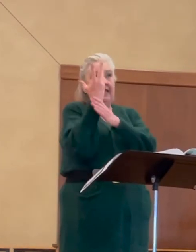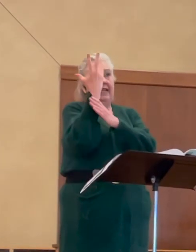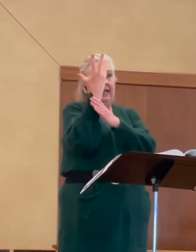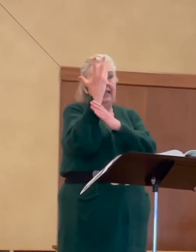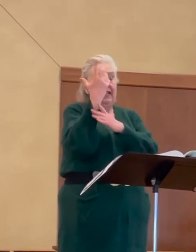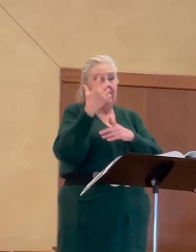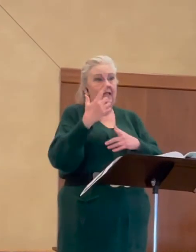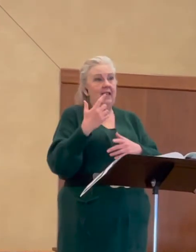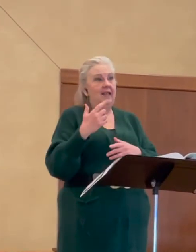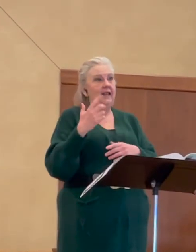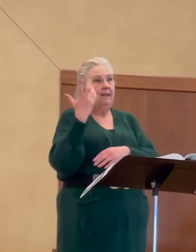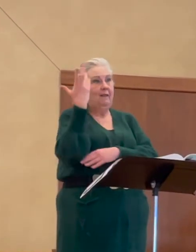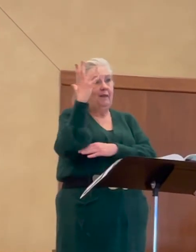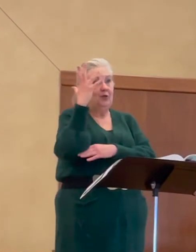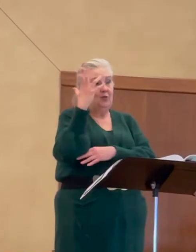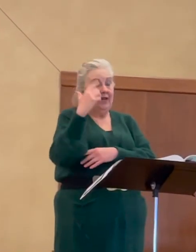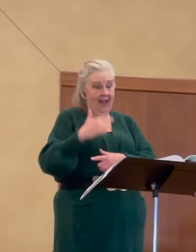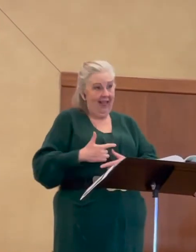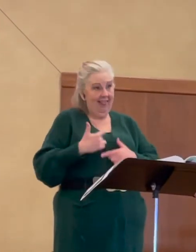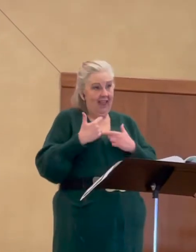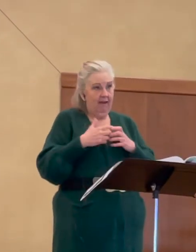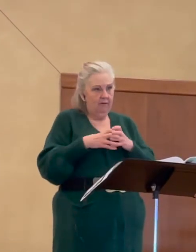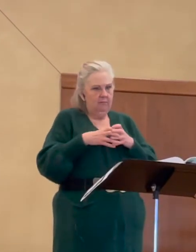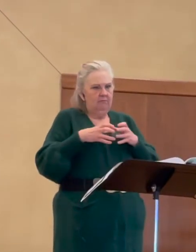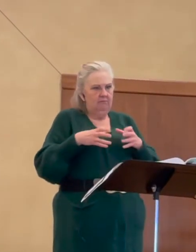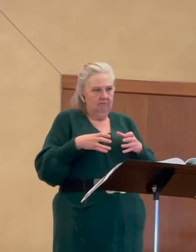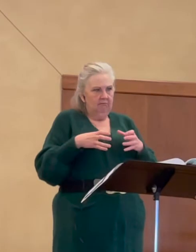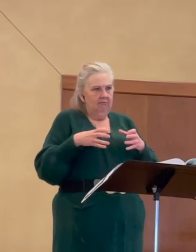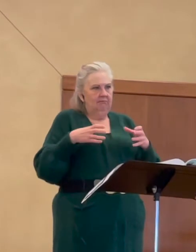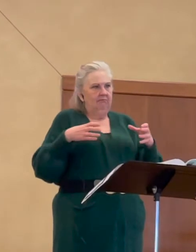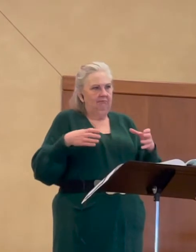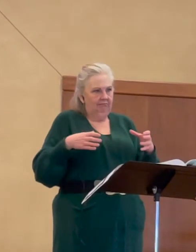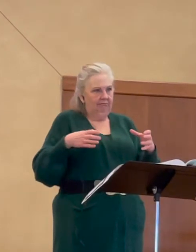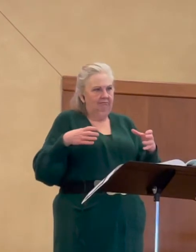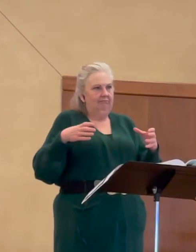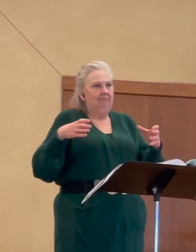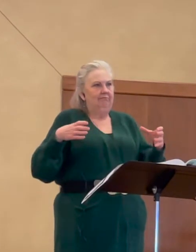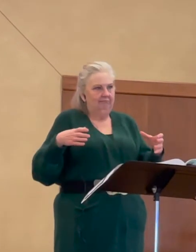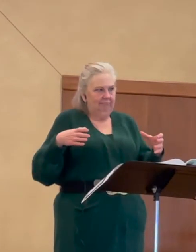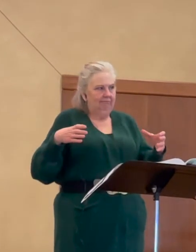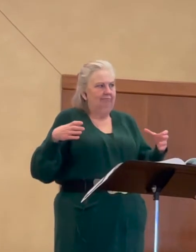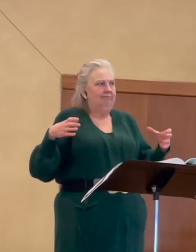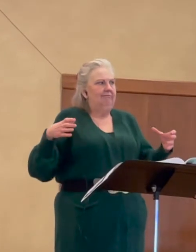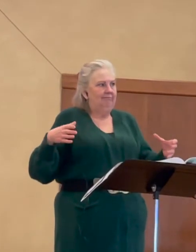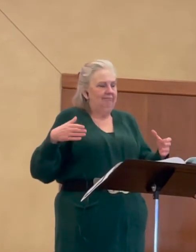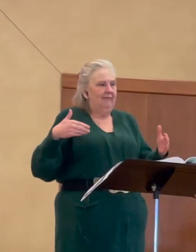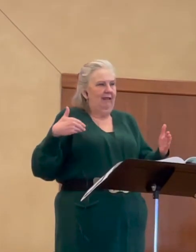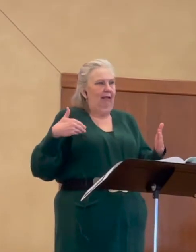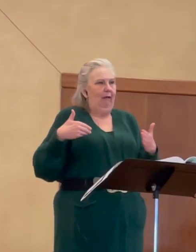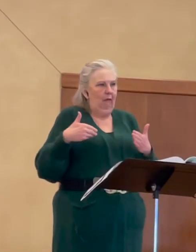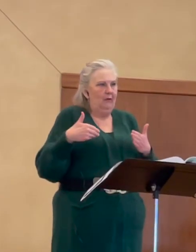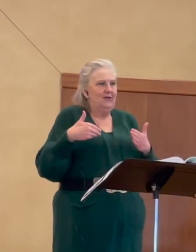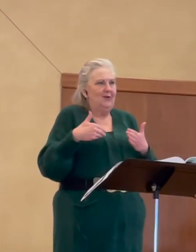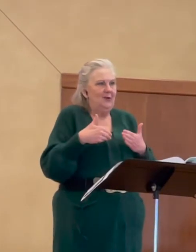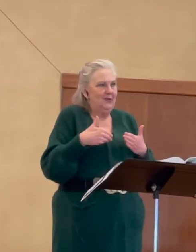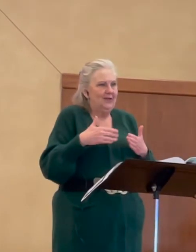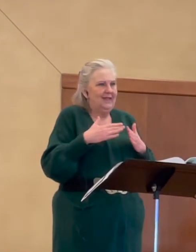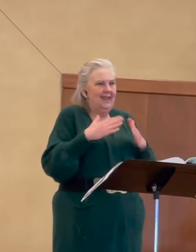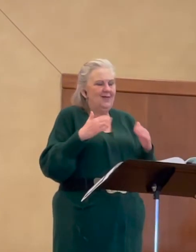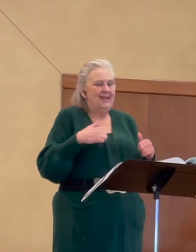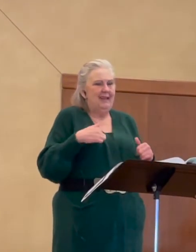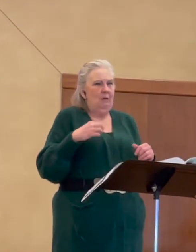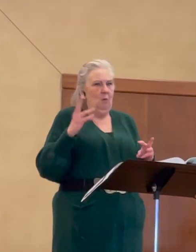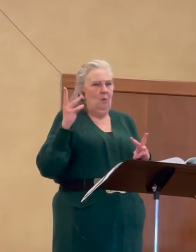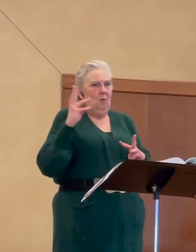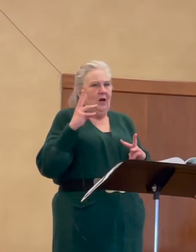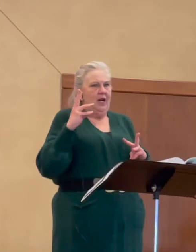alive and kept growing bigger this way and closer to the house. And after a few years, I began to worry, what